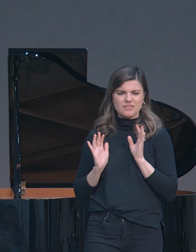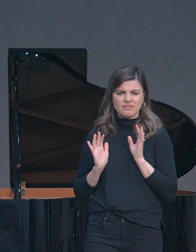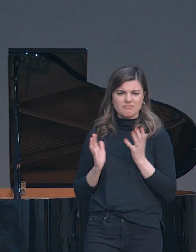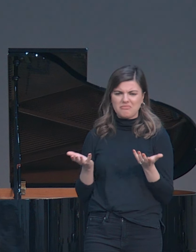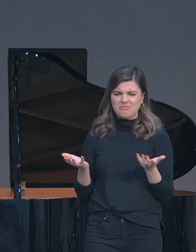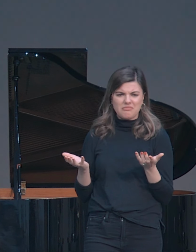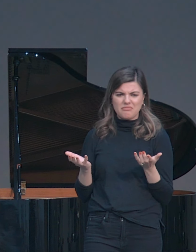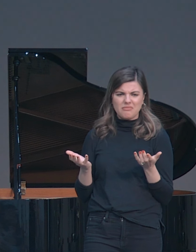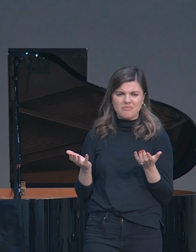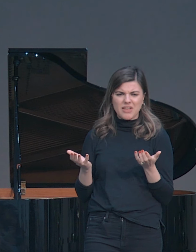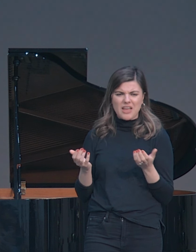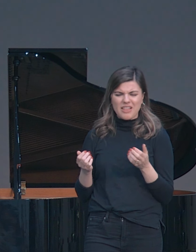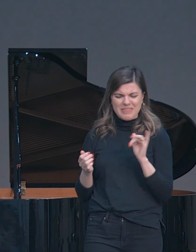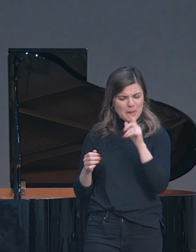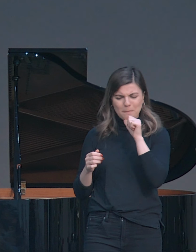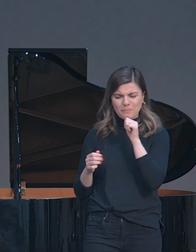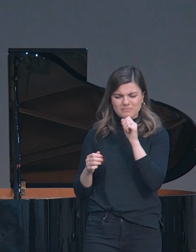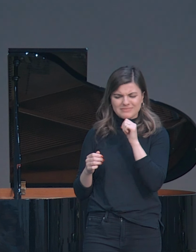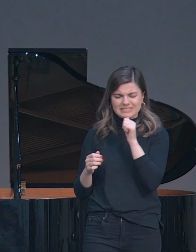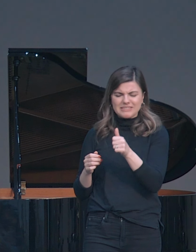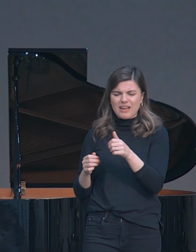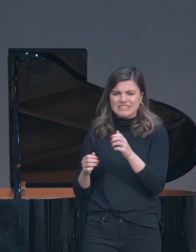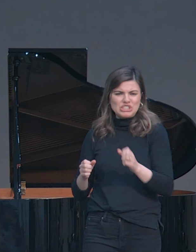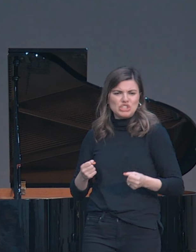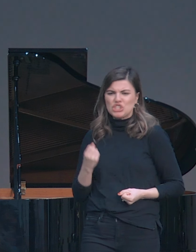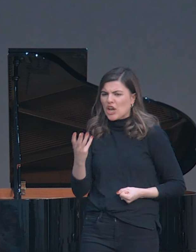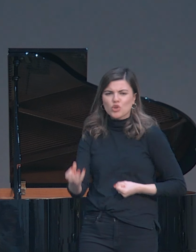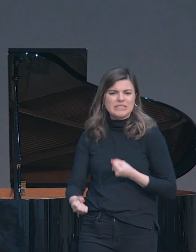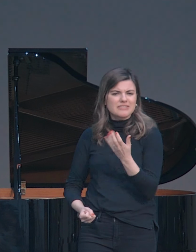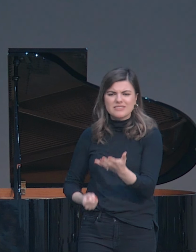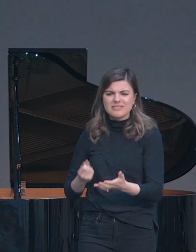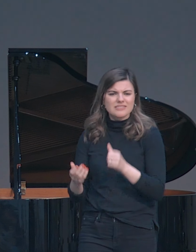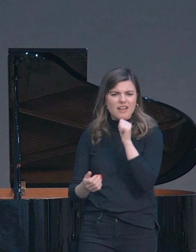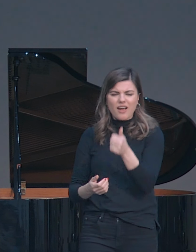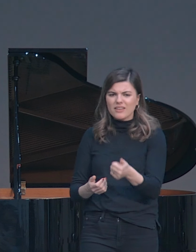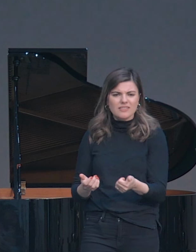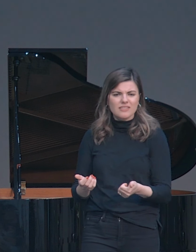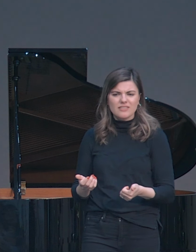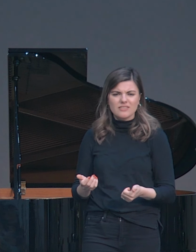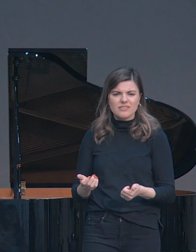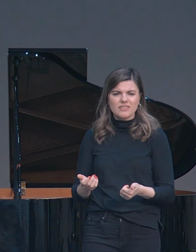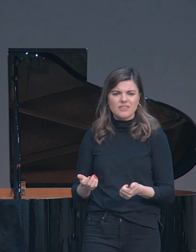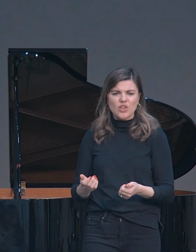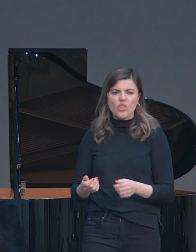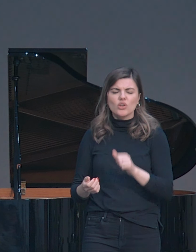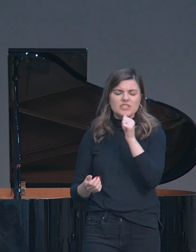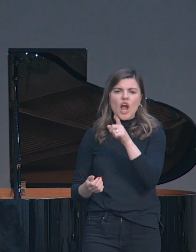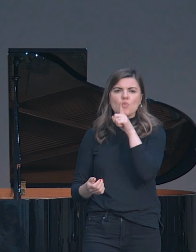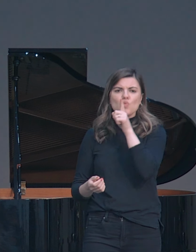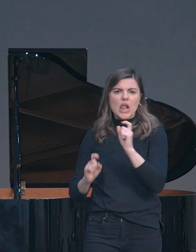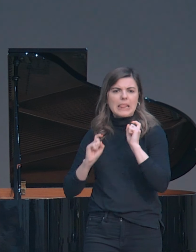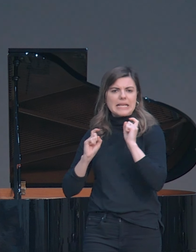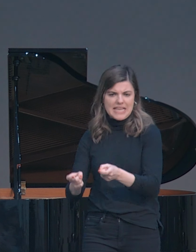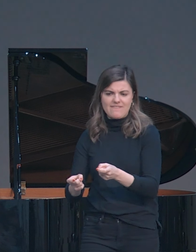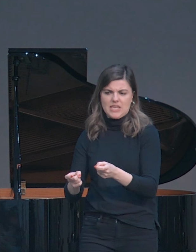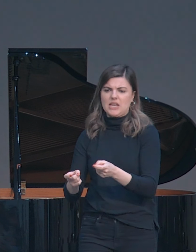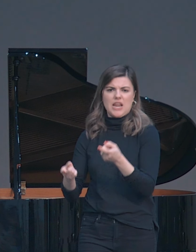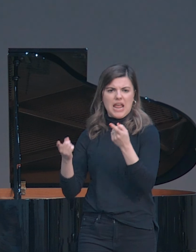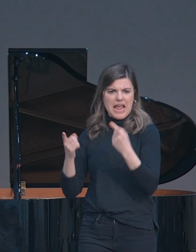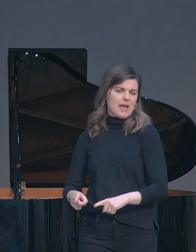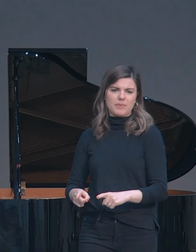There's no generosity happening here. There's no giving